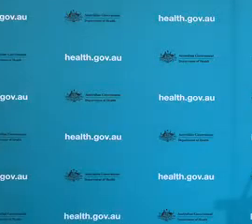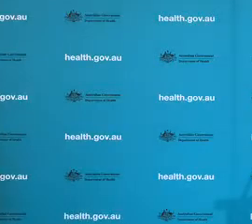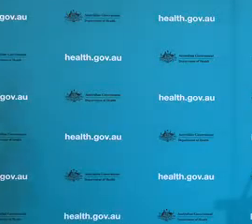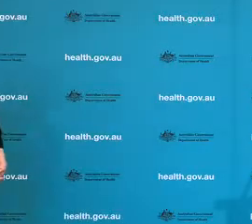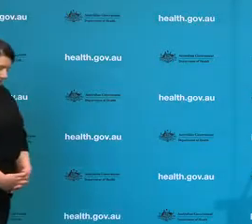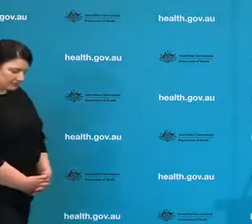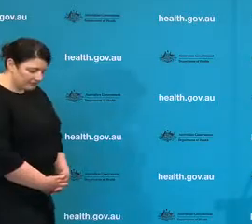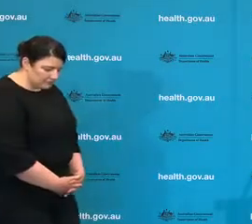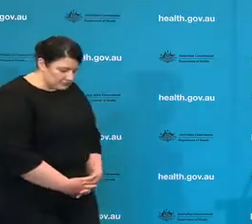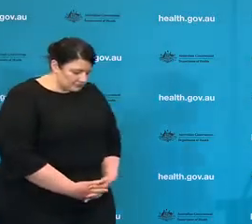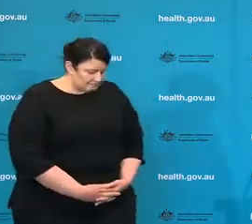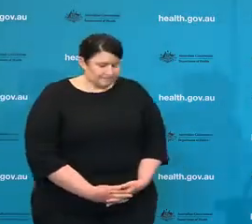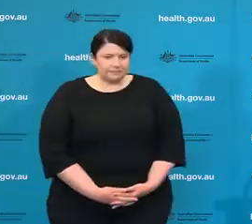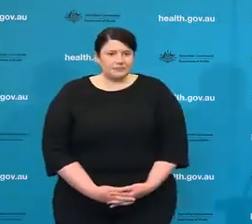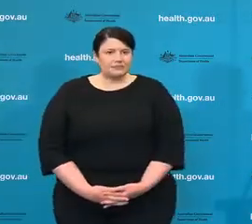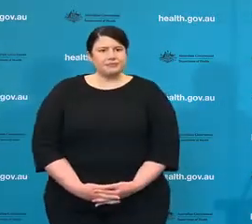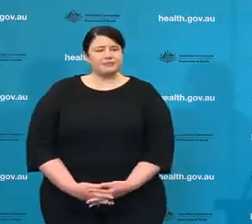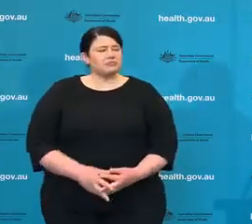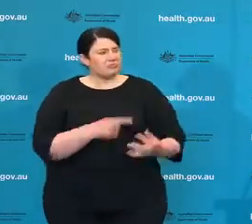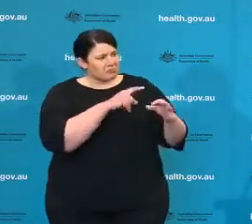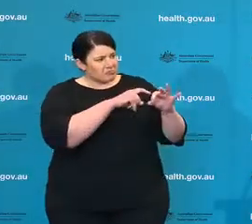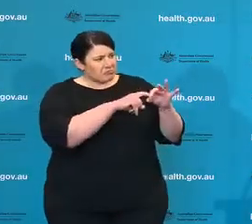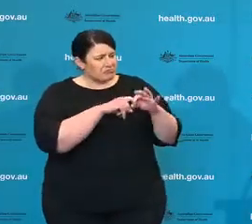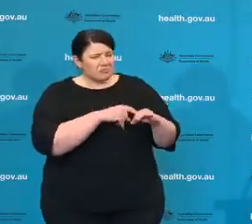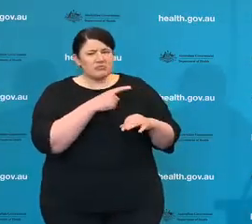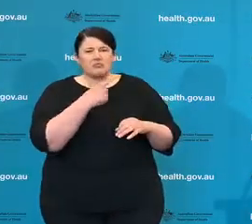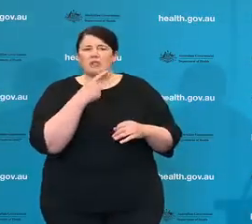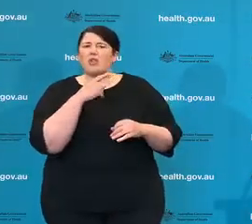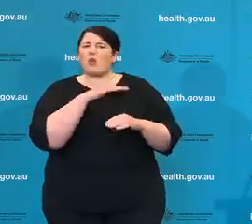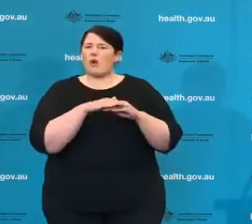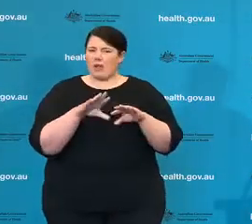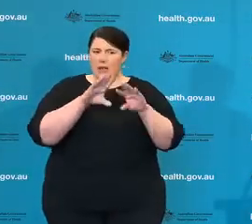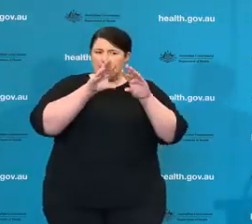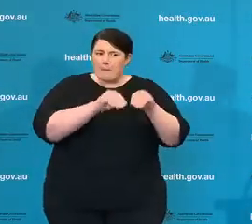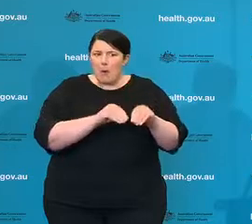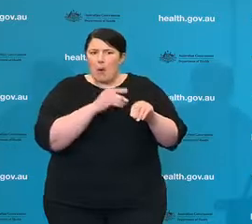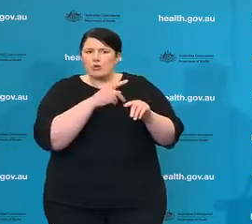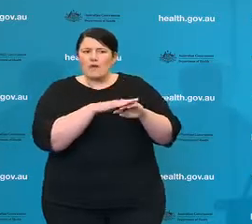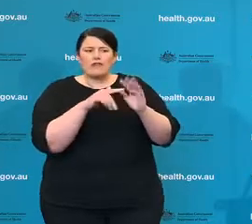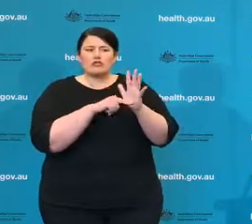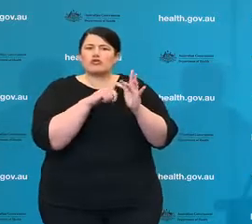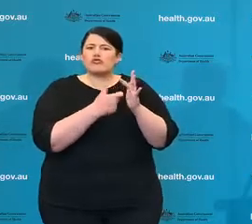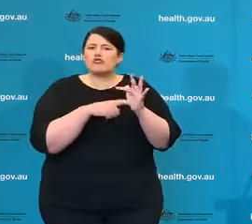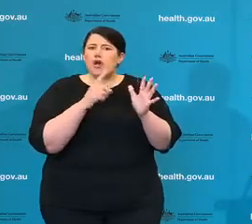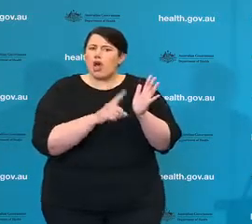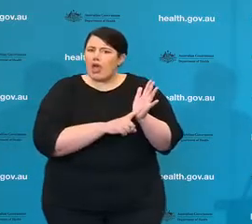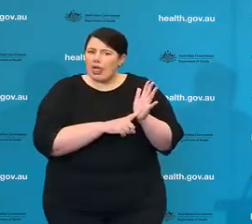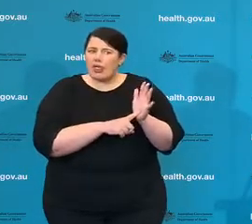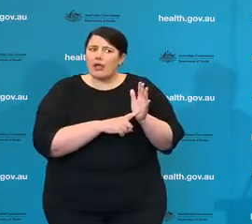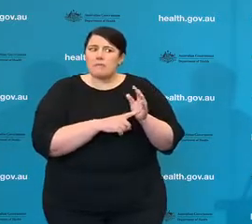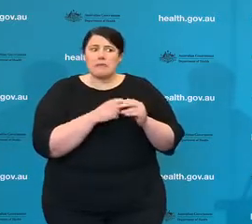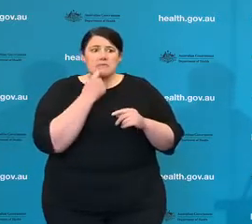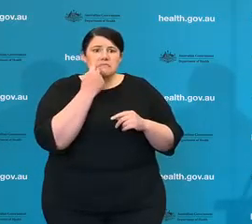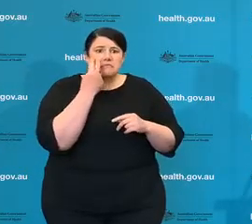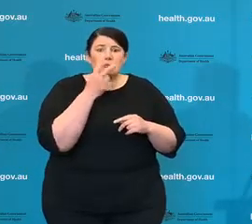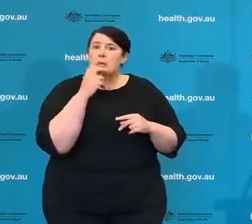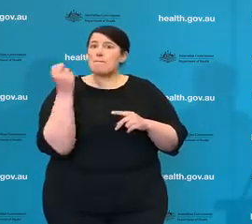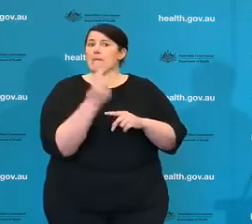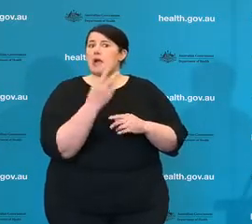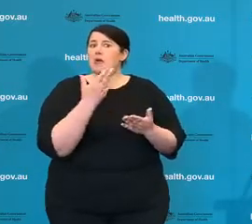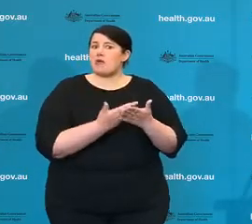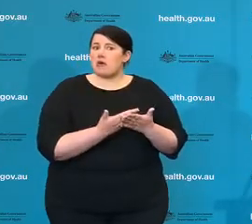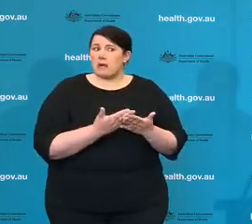trial, obviously you've said that this is standard and we could be back on track within days, but is it also a stark reminder that it